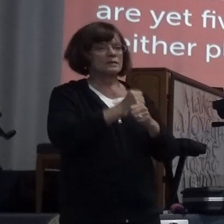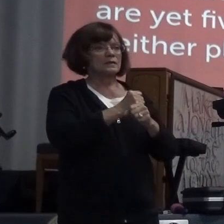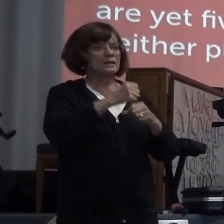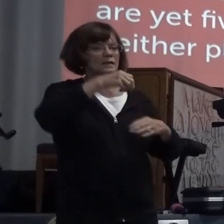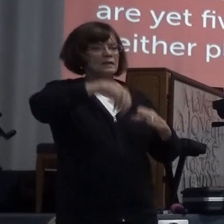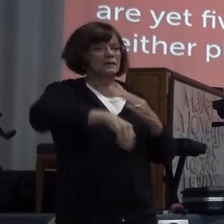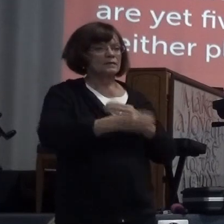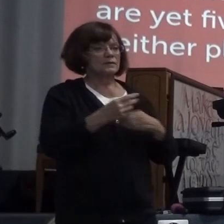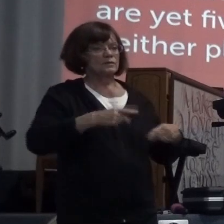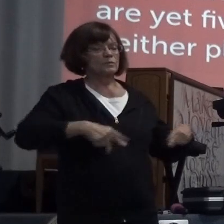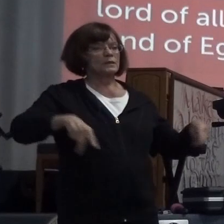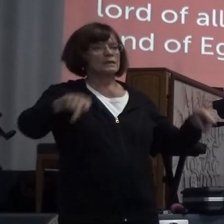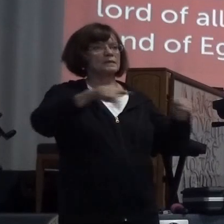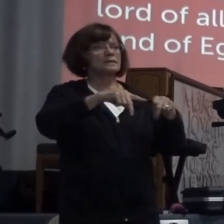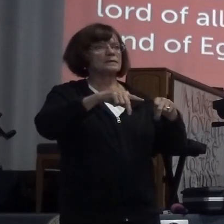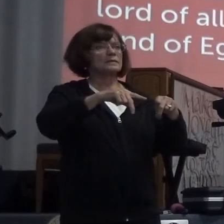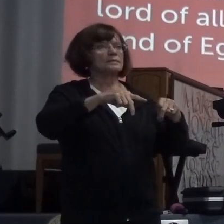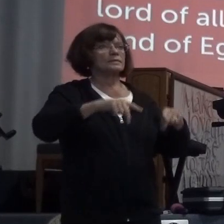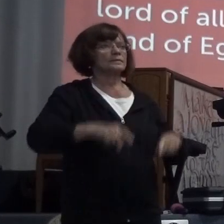plowing nor harvest.